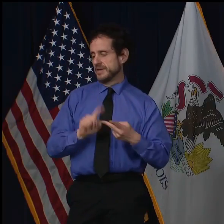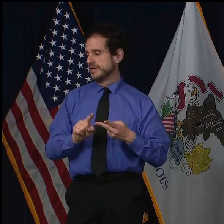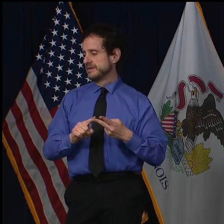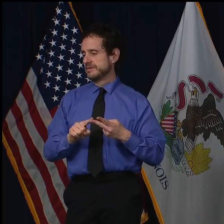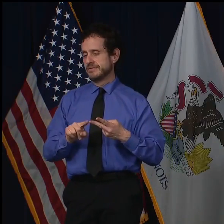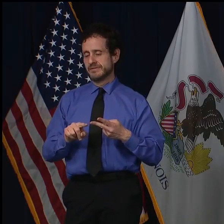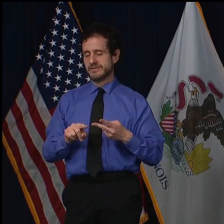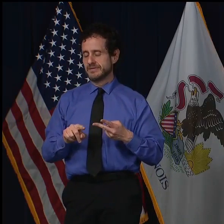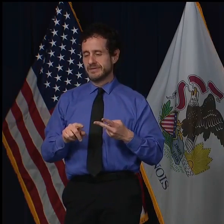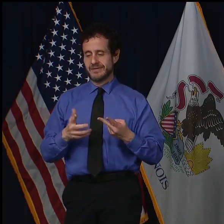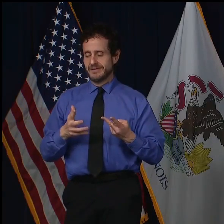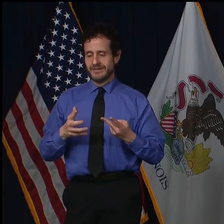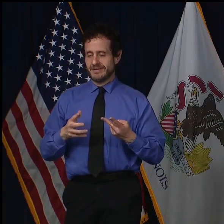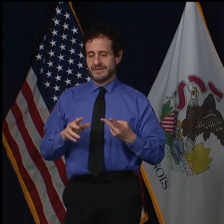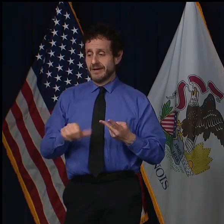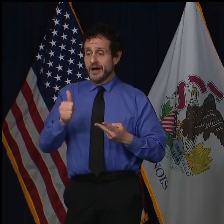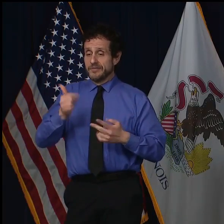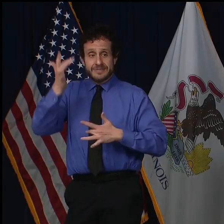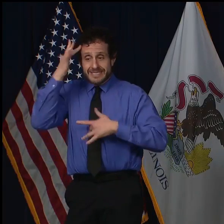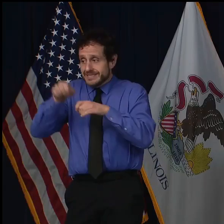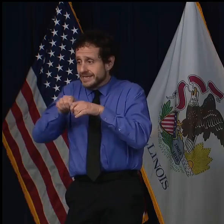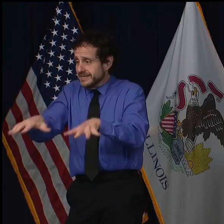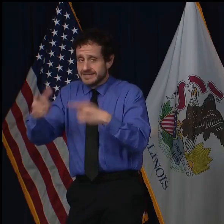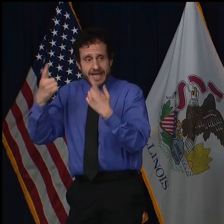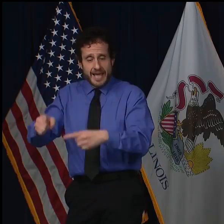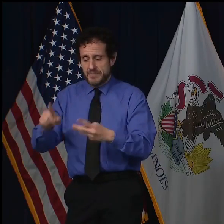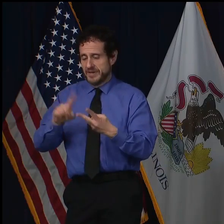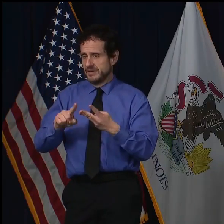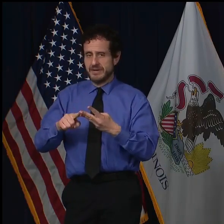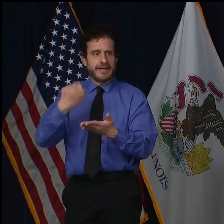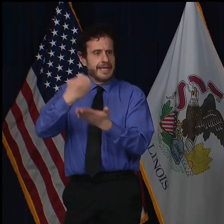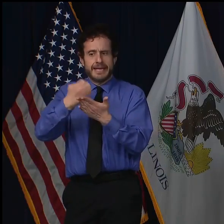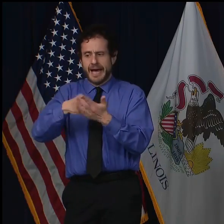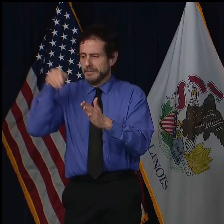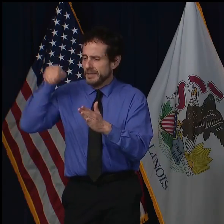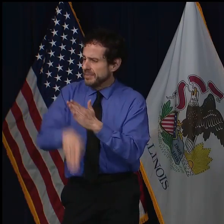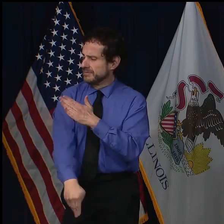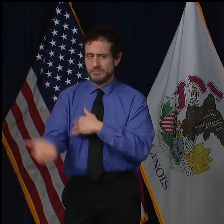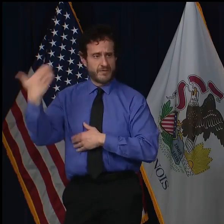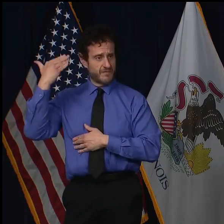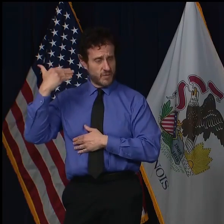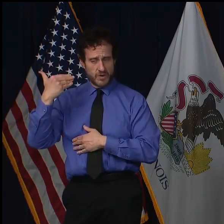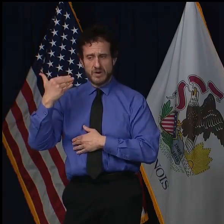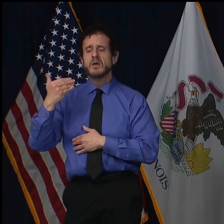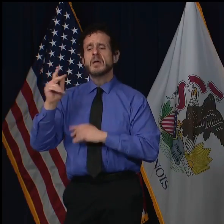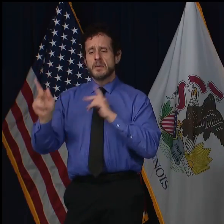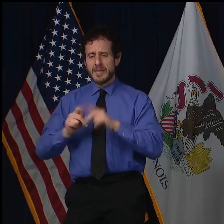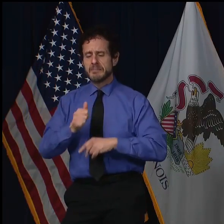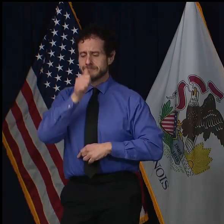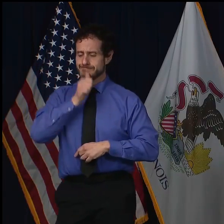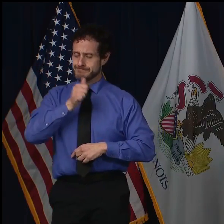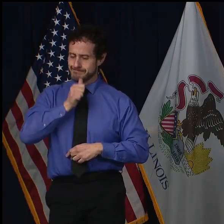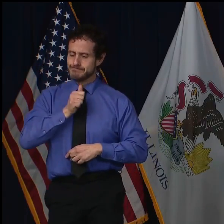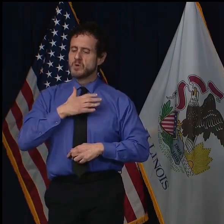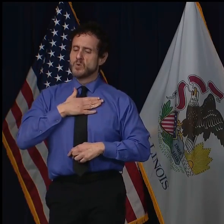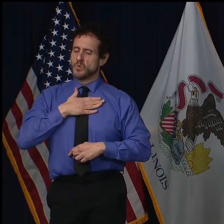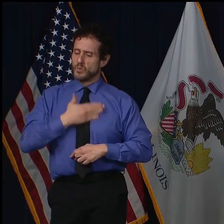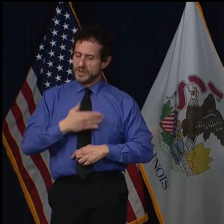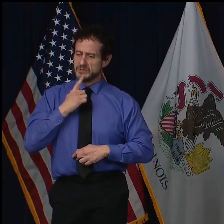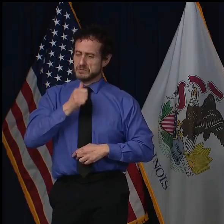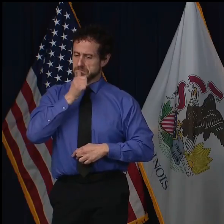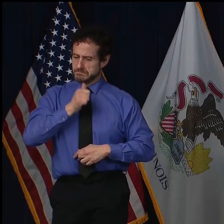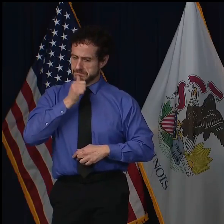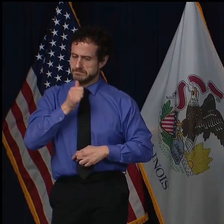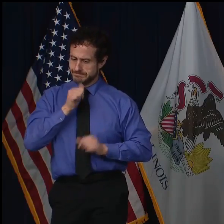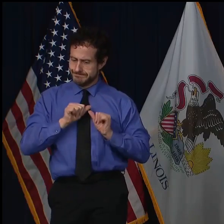during, very difficult economic times. And I think that if people can just hang on a little